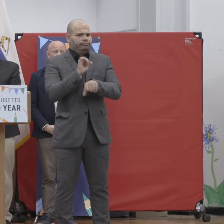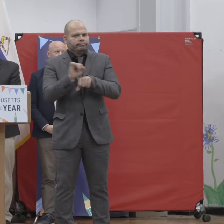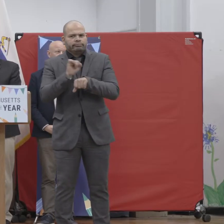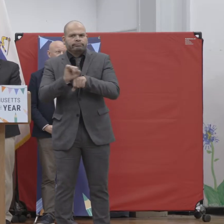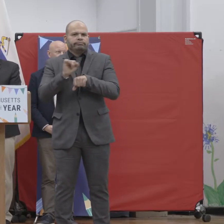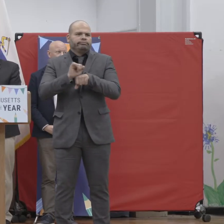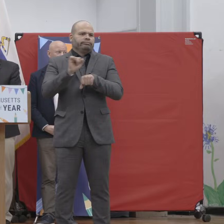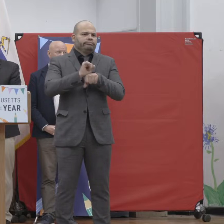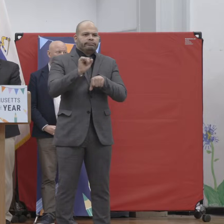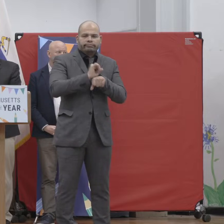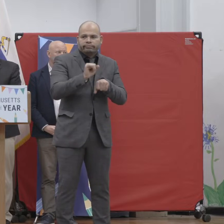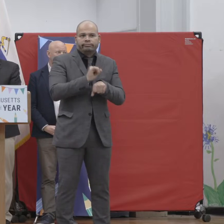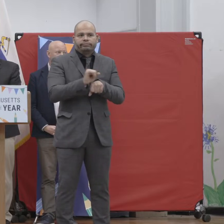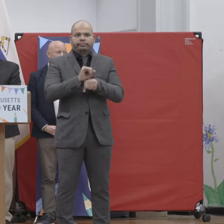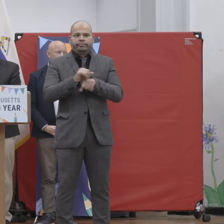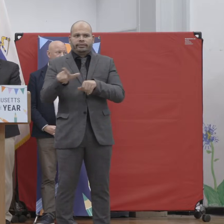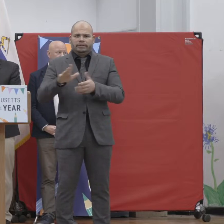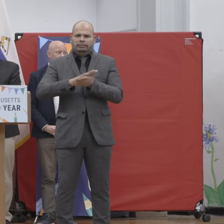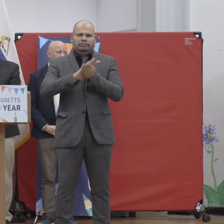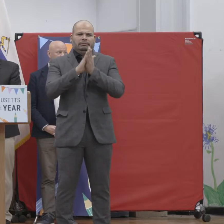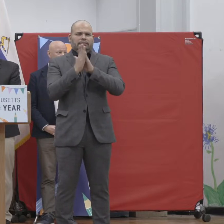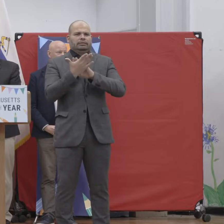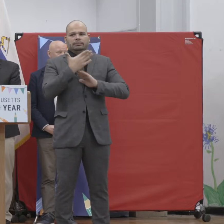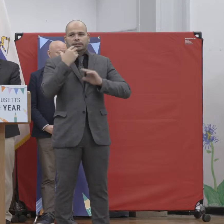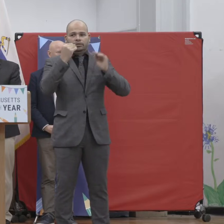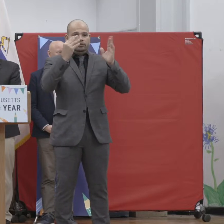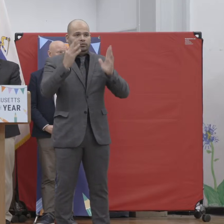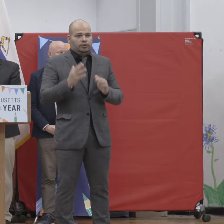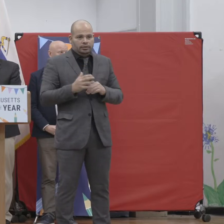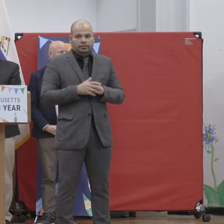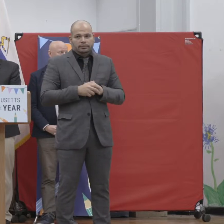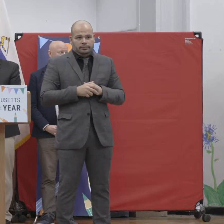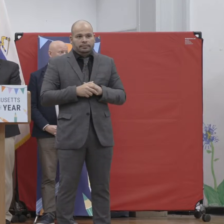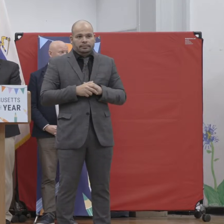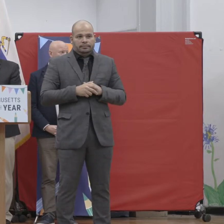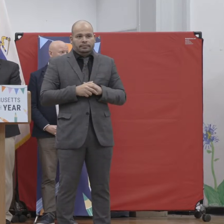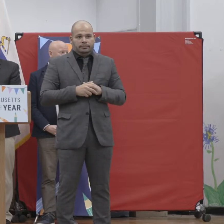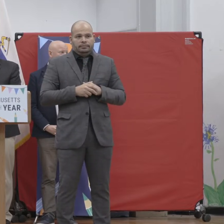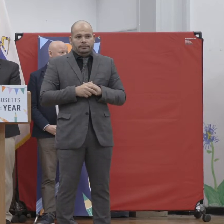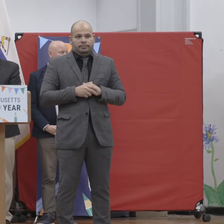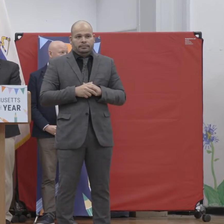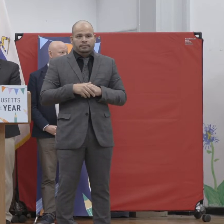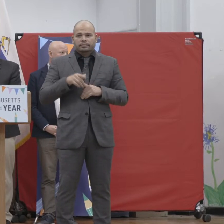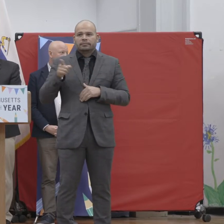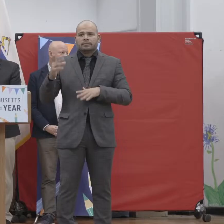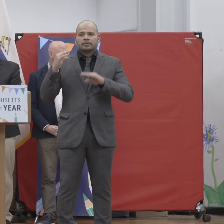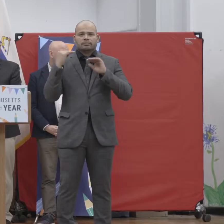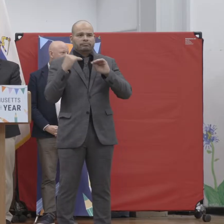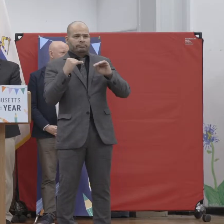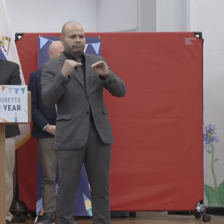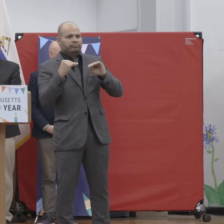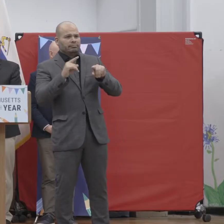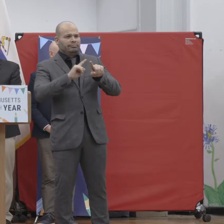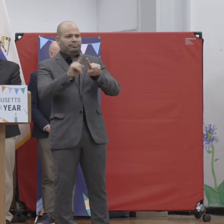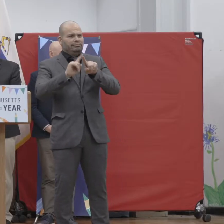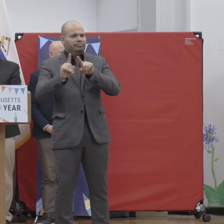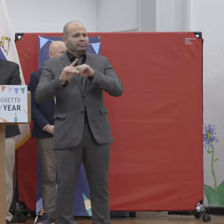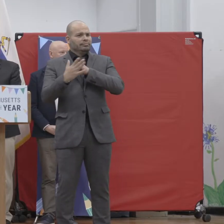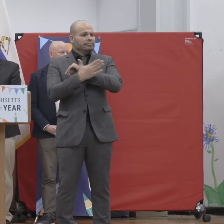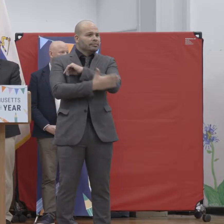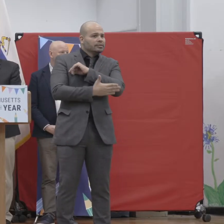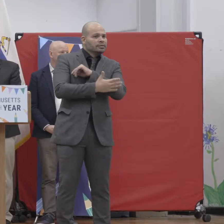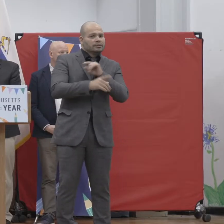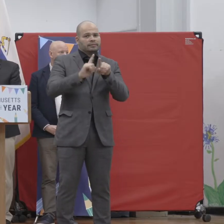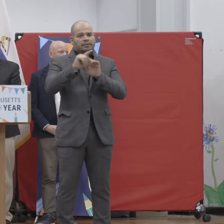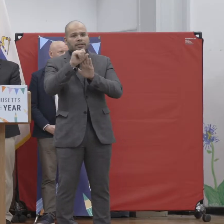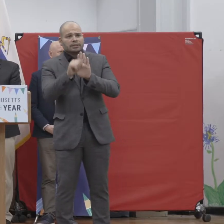best teacher she can be. She's taught in multiple states and countries and districts, and